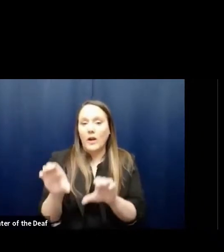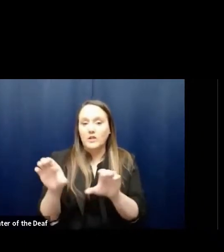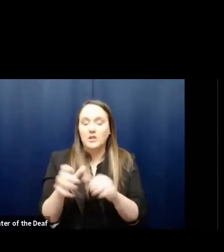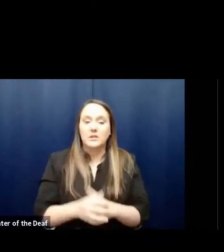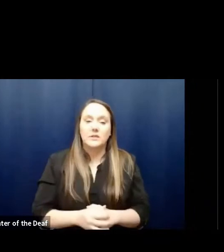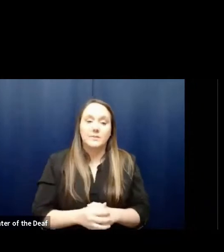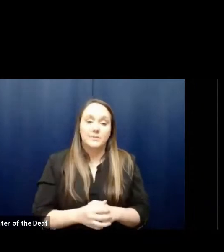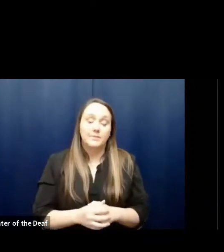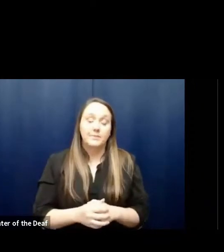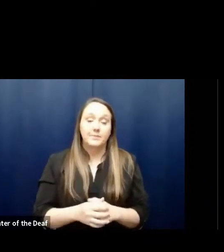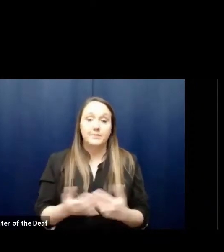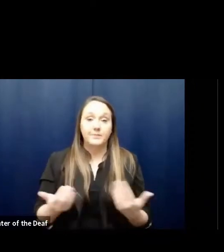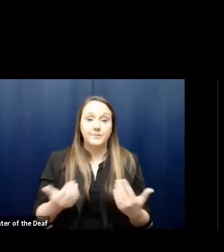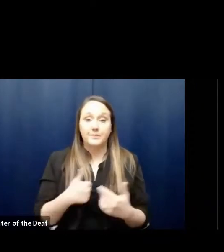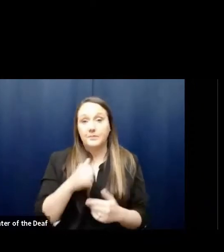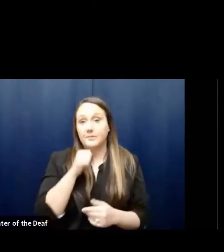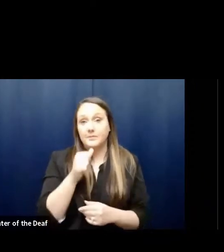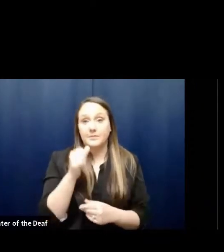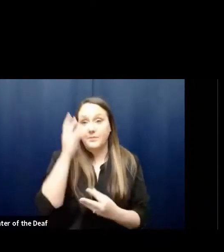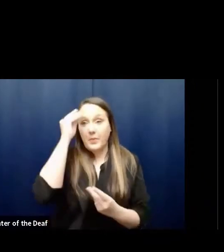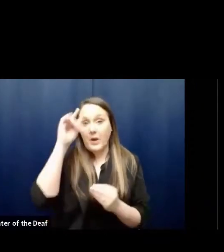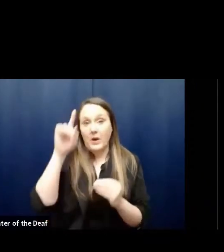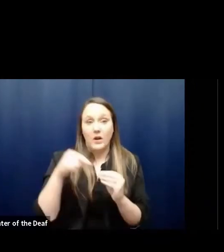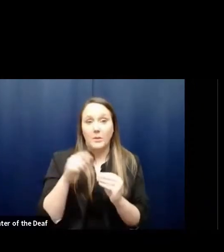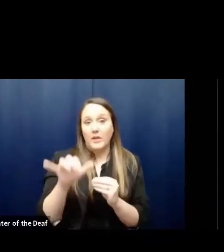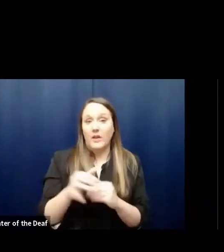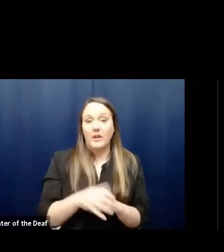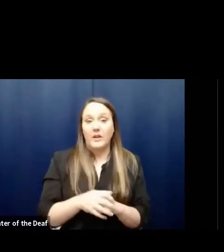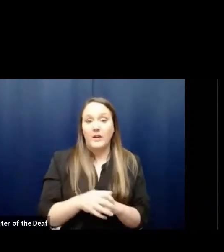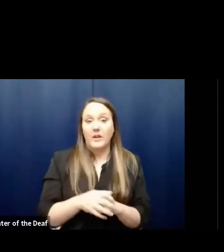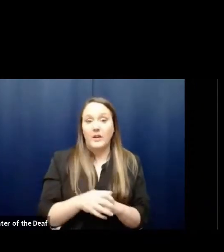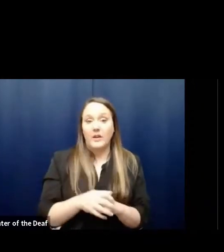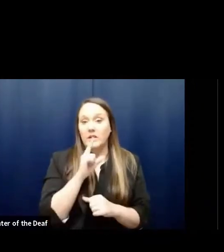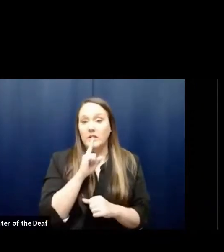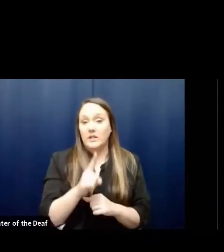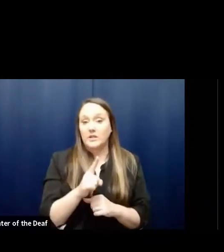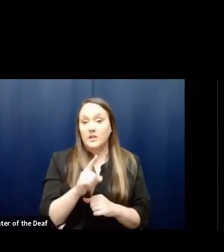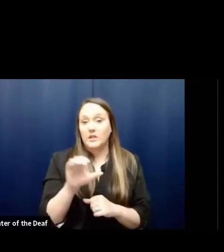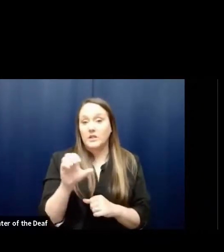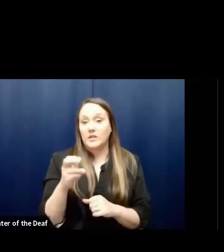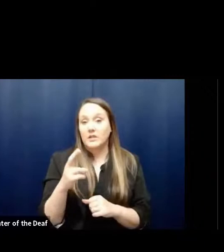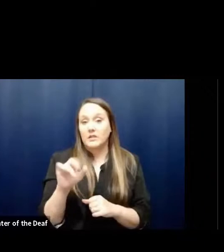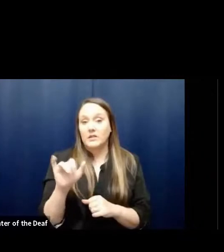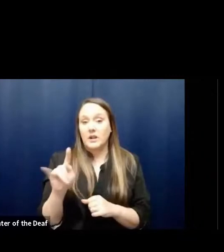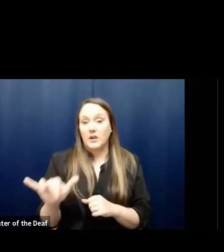I actually haven't thought about that. Not really sure. Charity's writing.